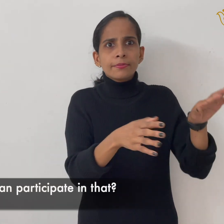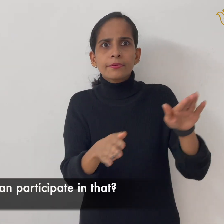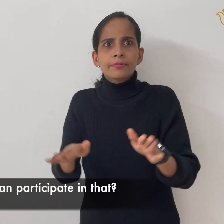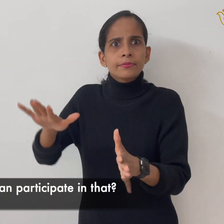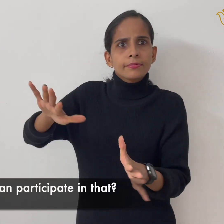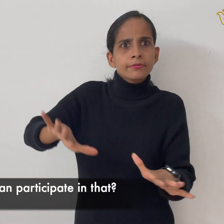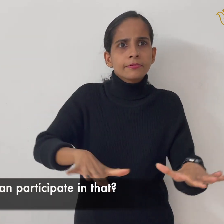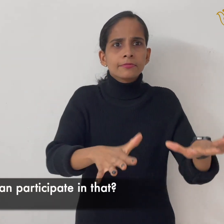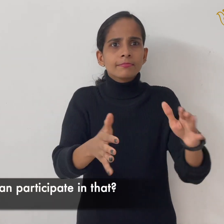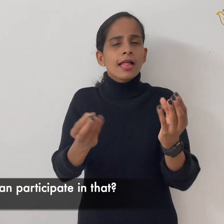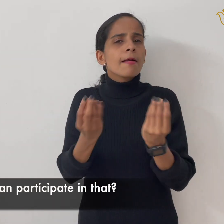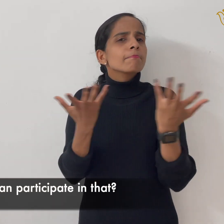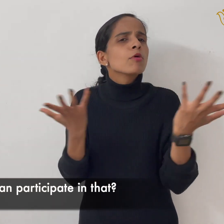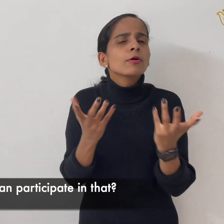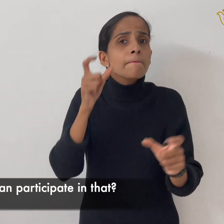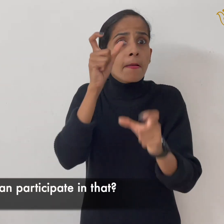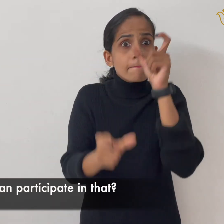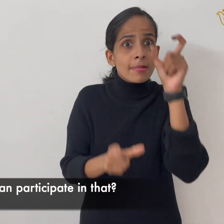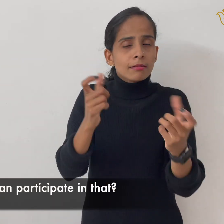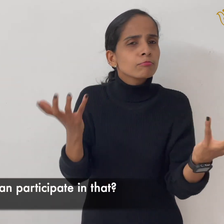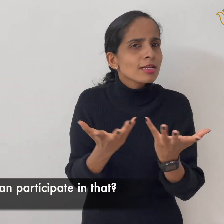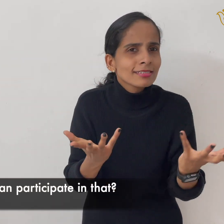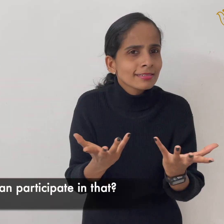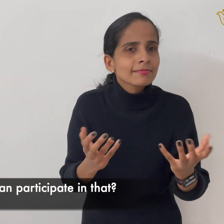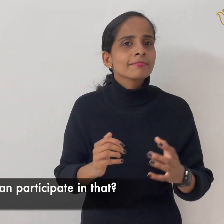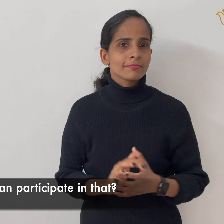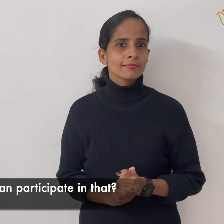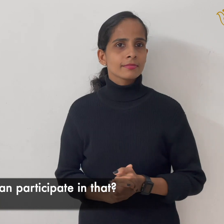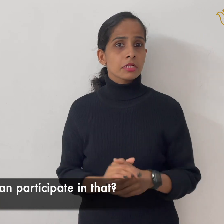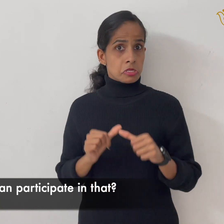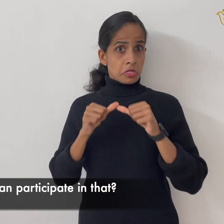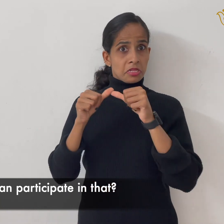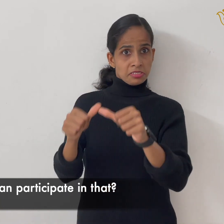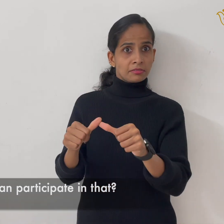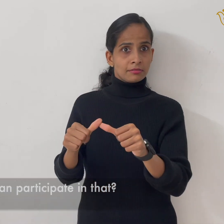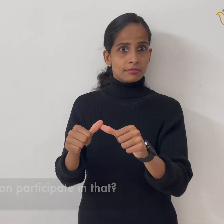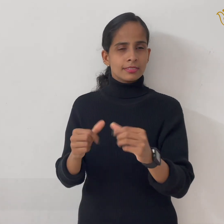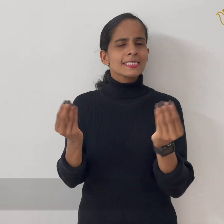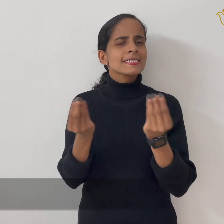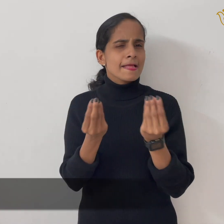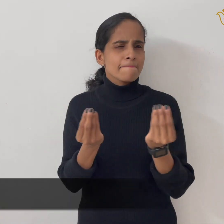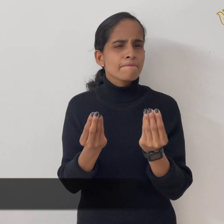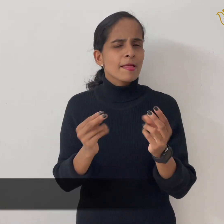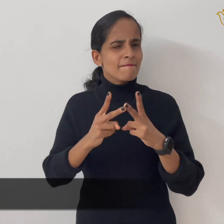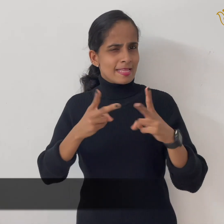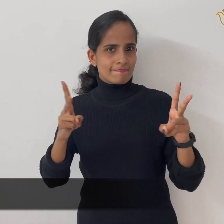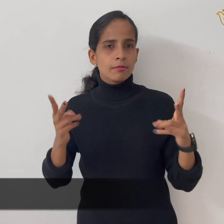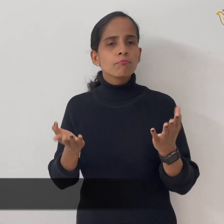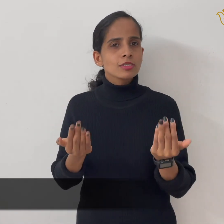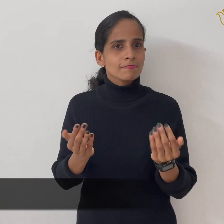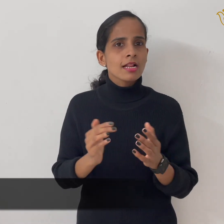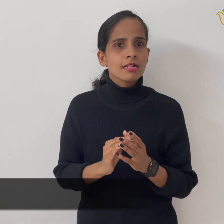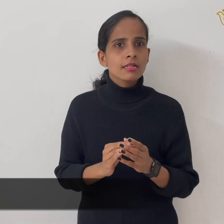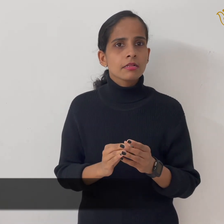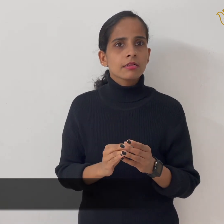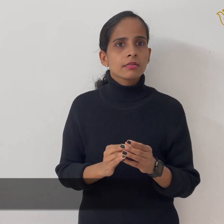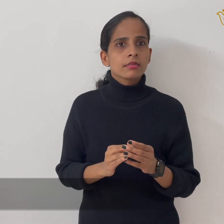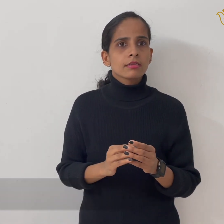many people can participate in that? The answer varies.